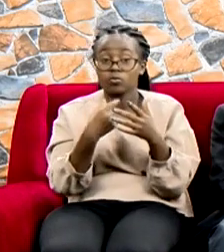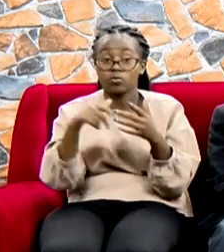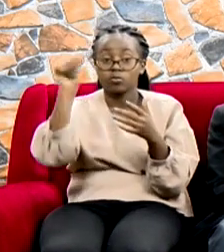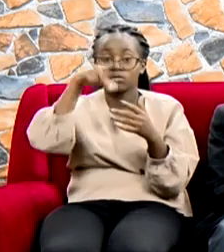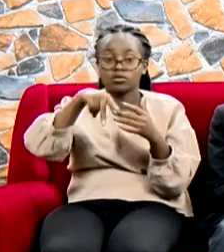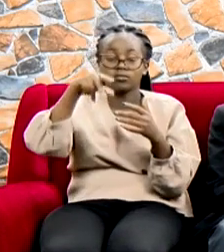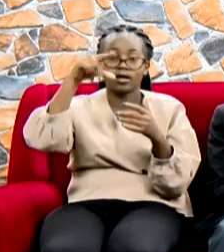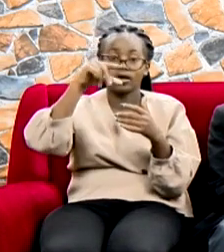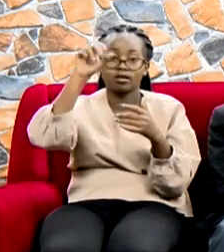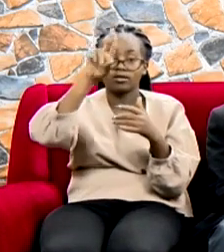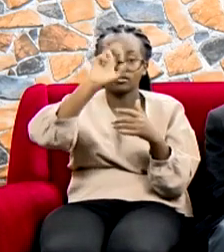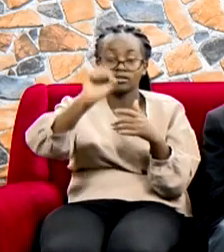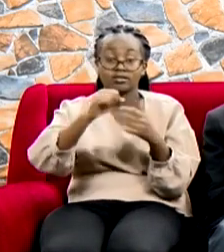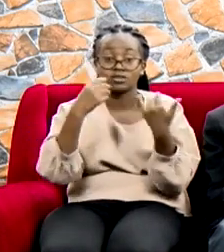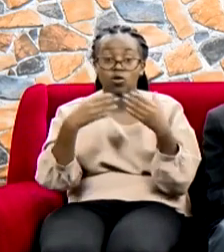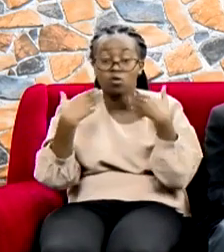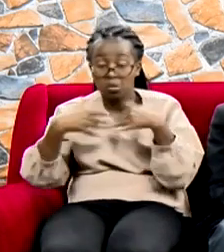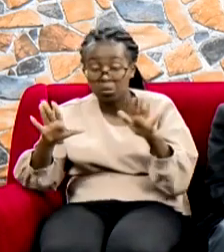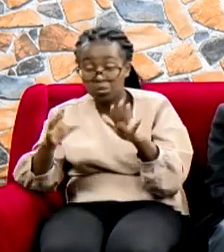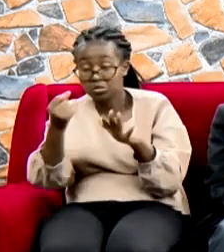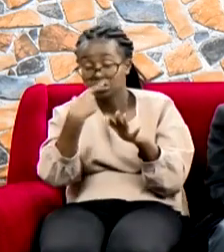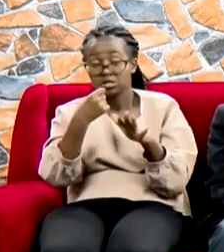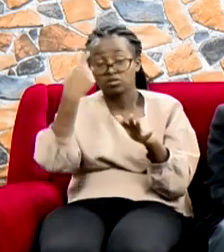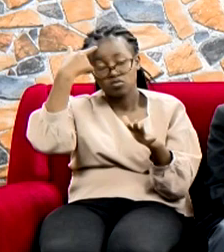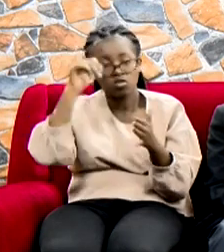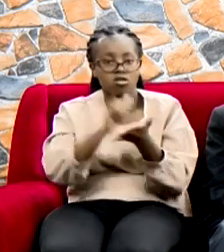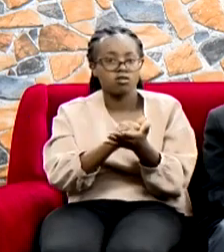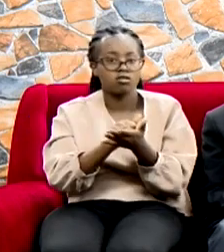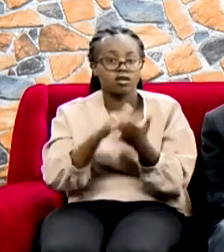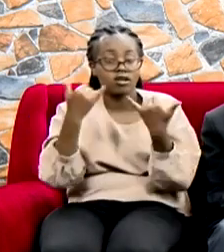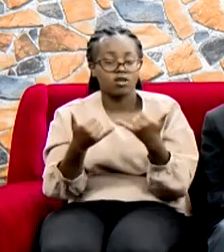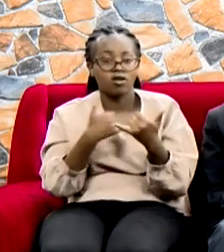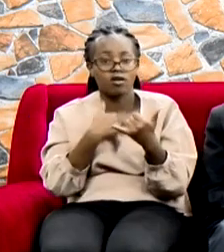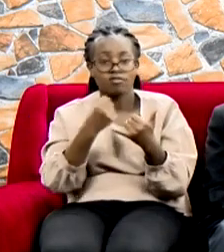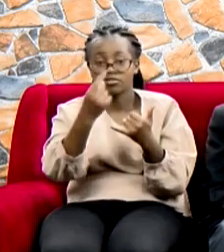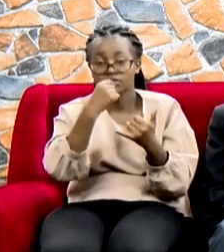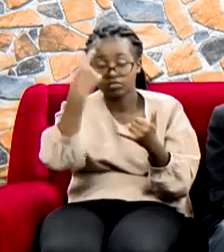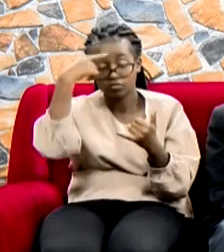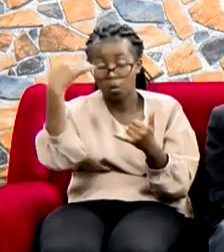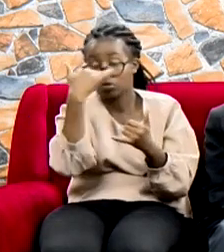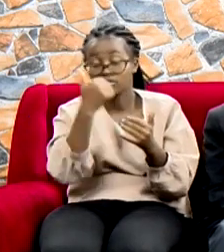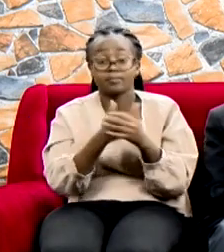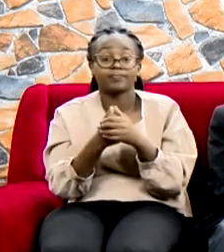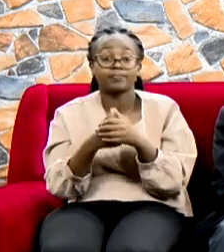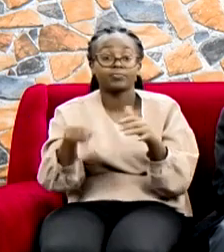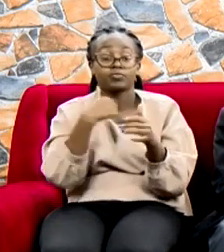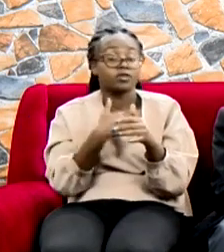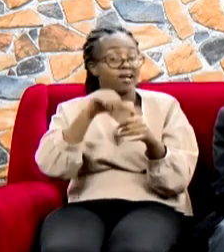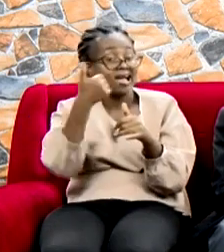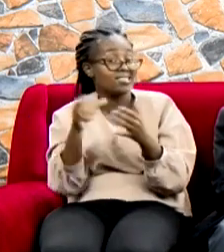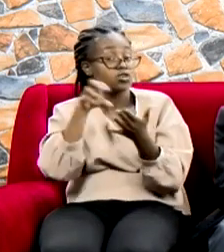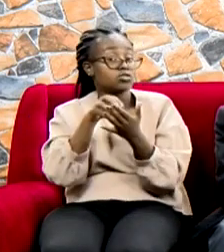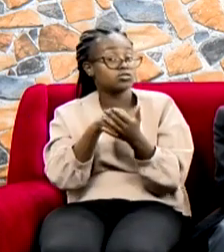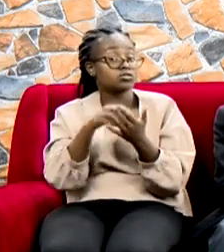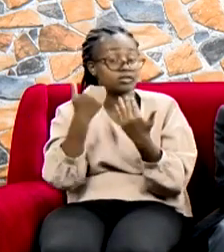Asperger's before lost their diagnosis for Asperger's and got now the diagnosis for autism. We had other